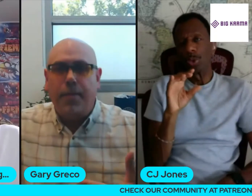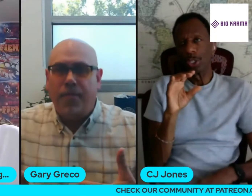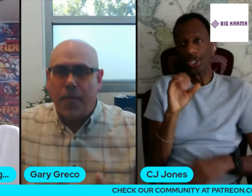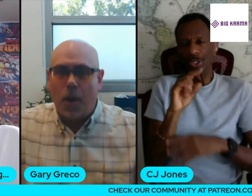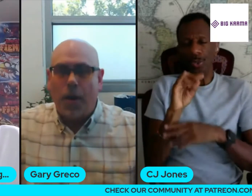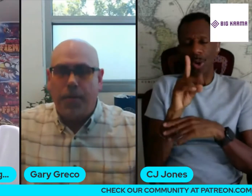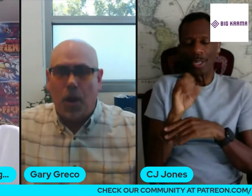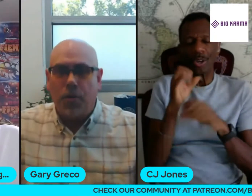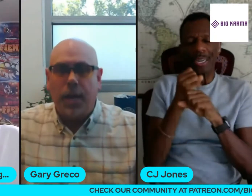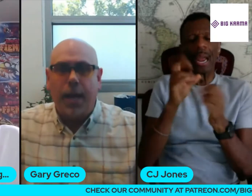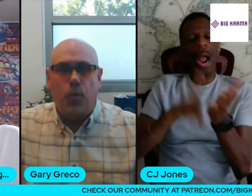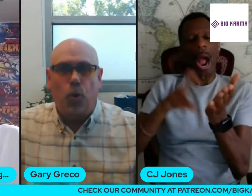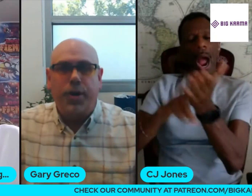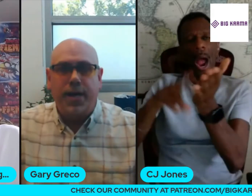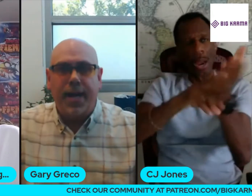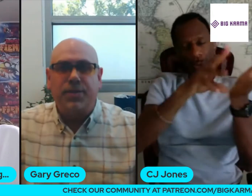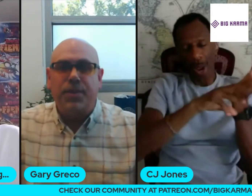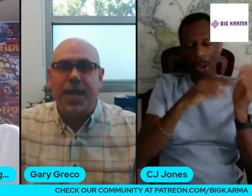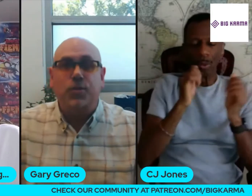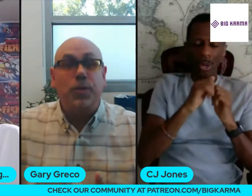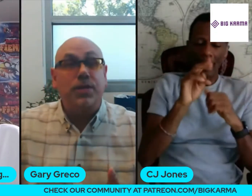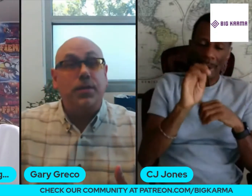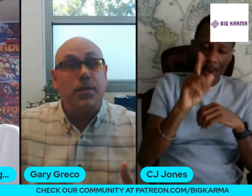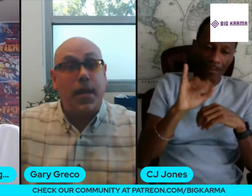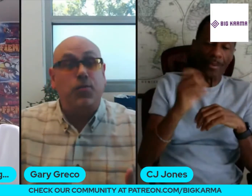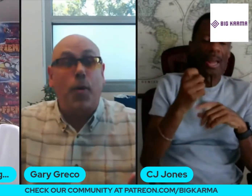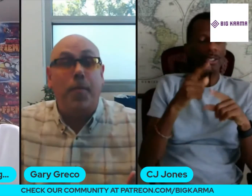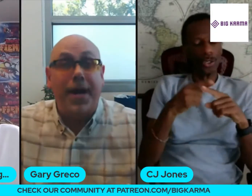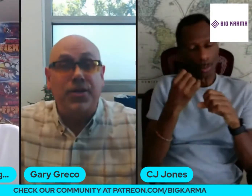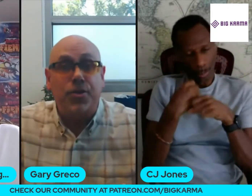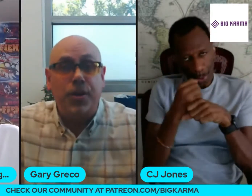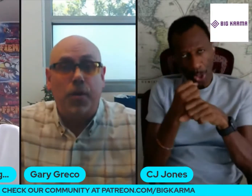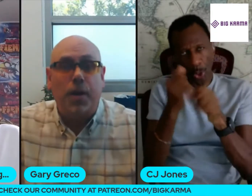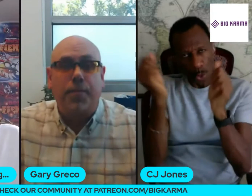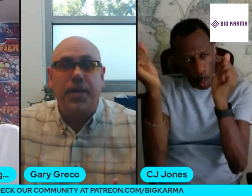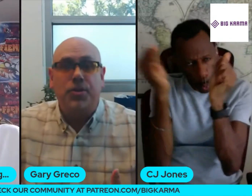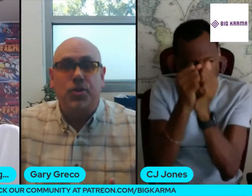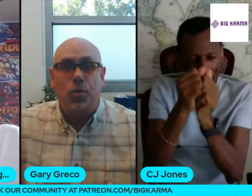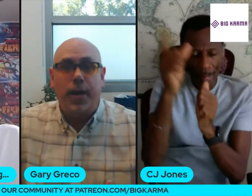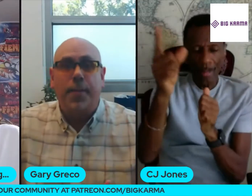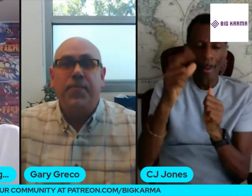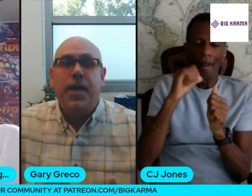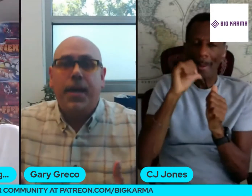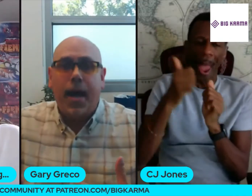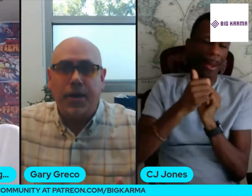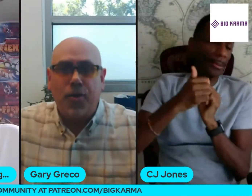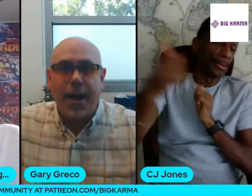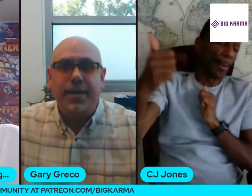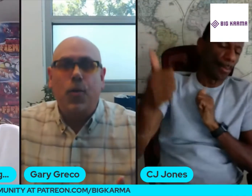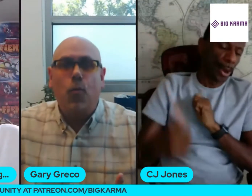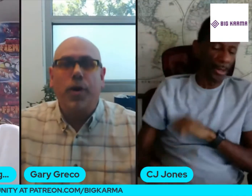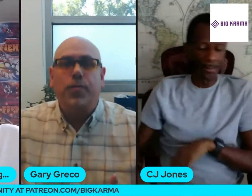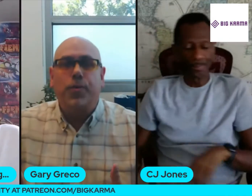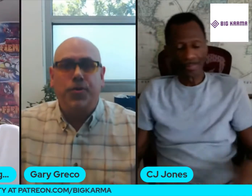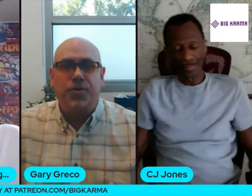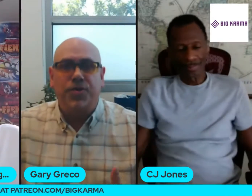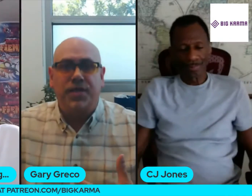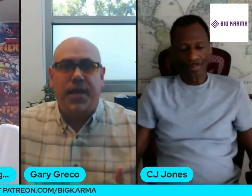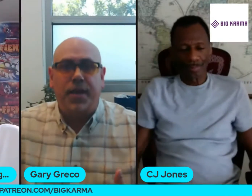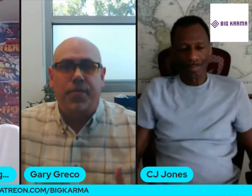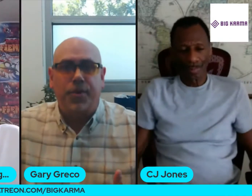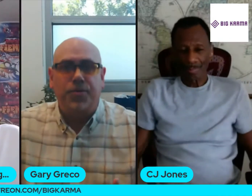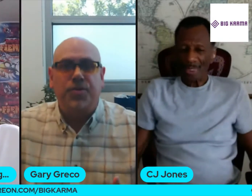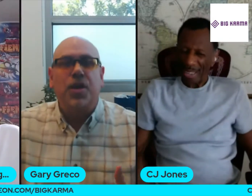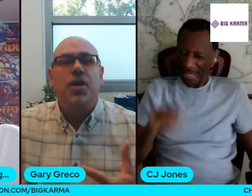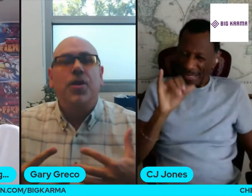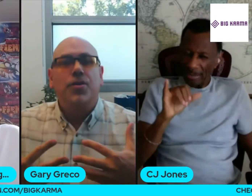line and below the line work. Yes, but that's what my studio company is doing, contracting with producers,